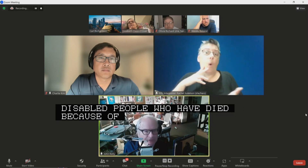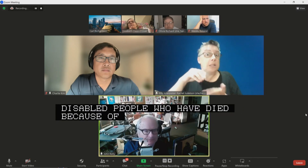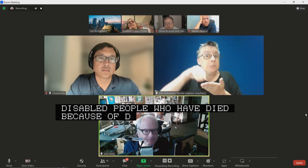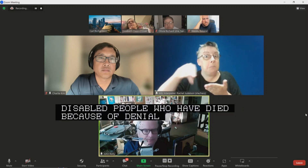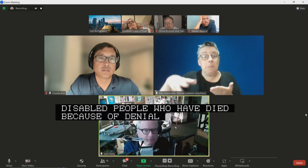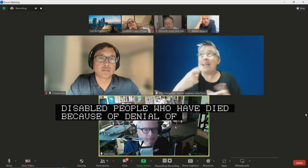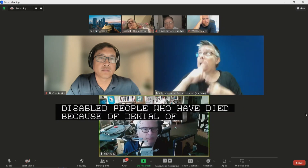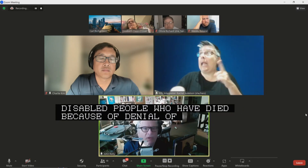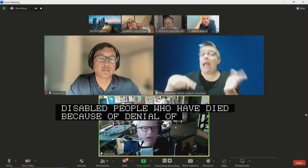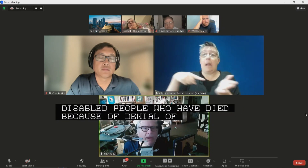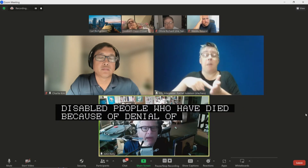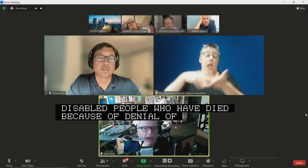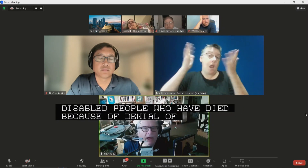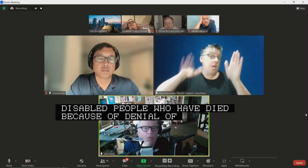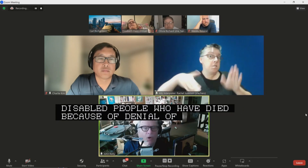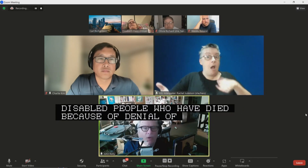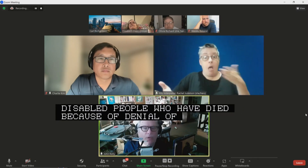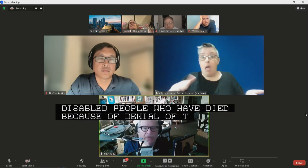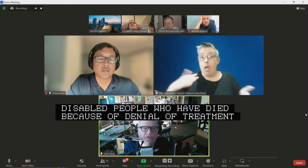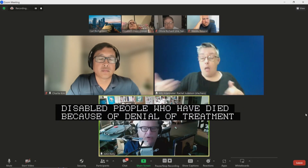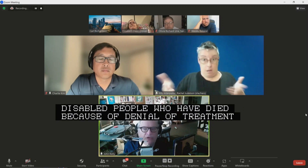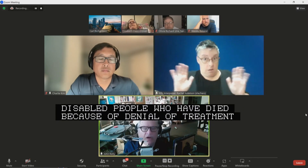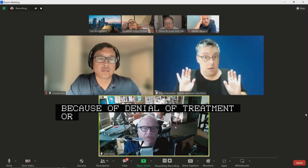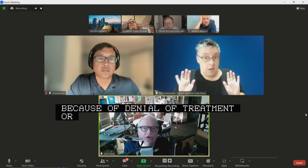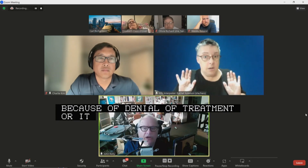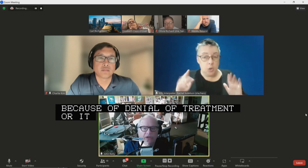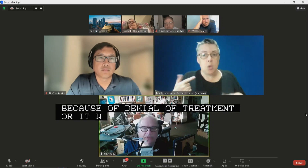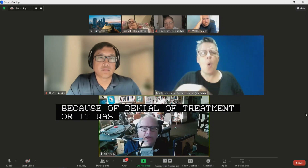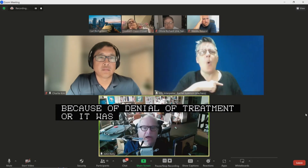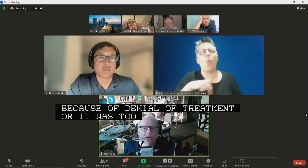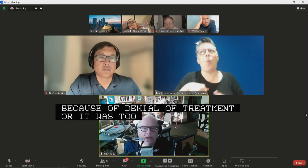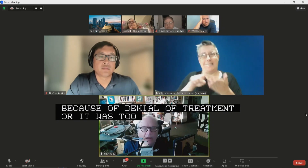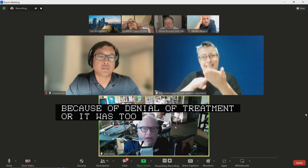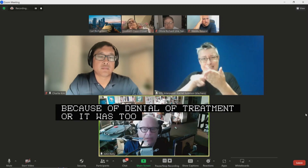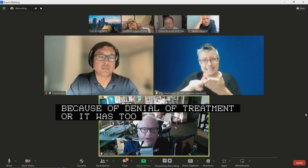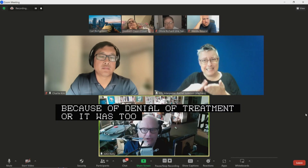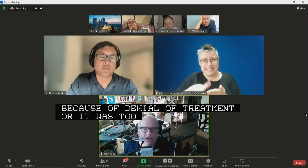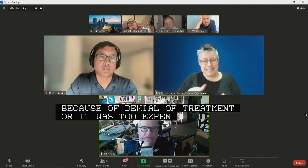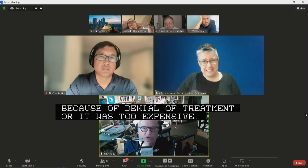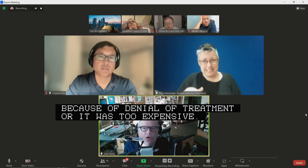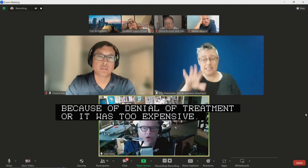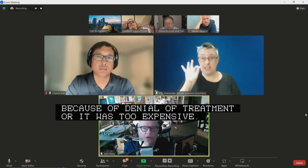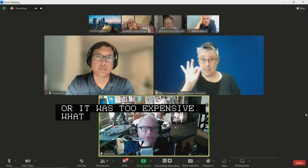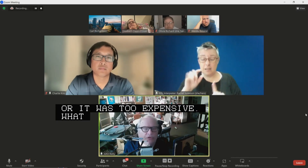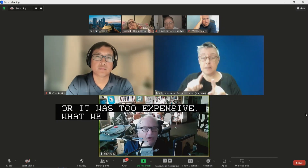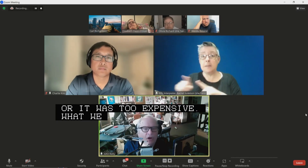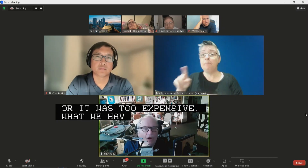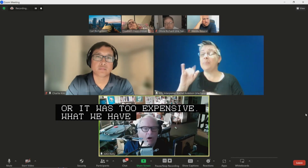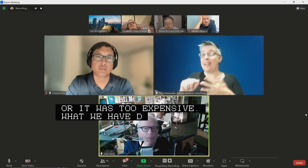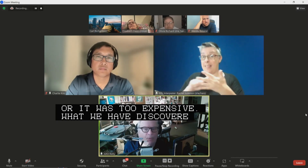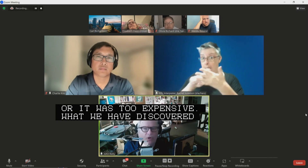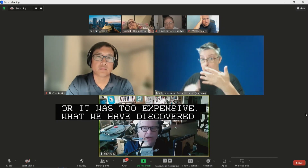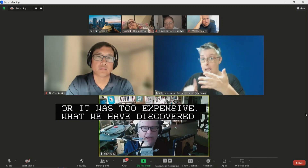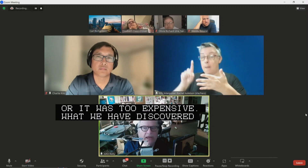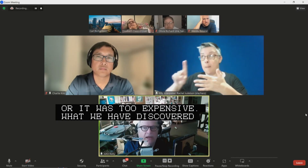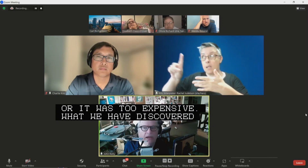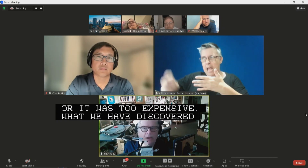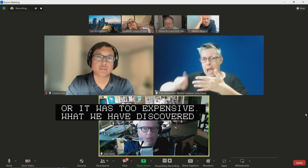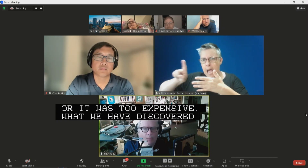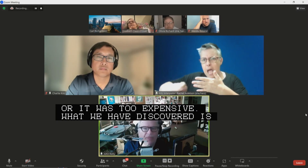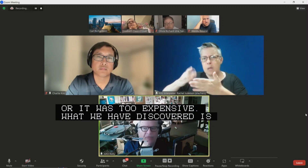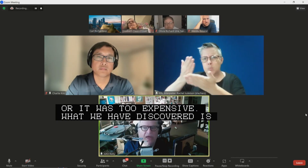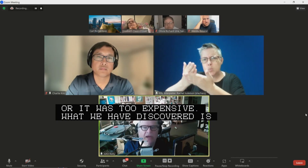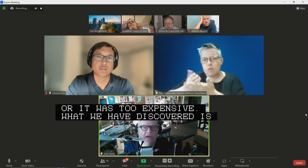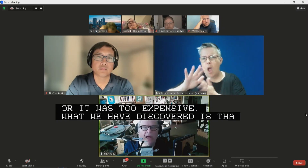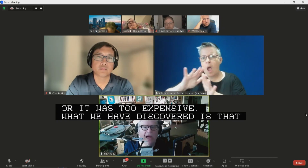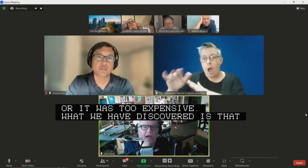expensive. And what we've discovered is that the safeguards are put in,